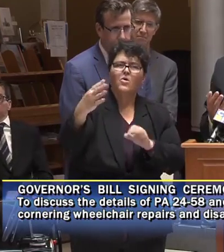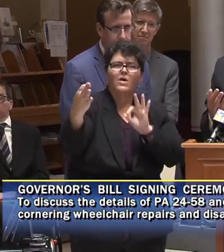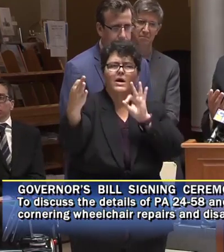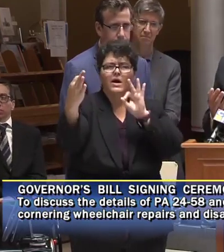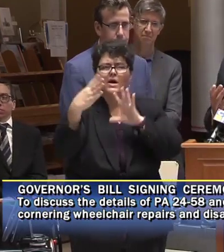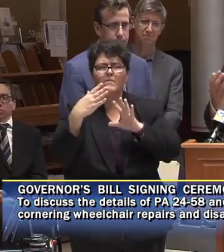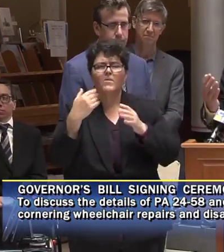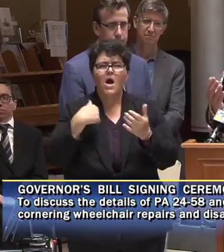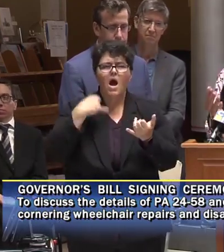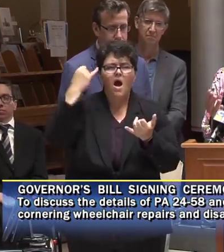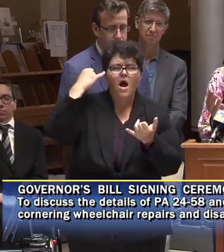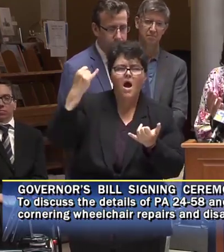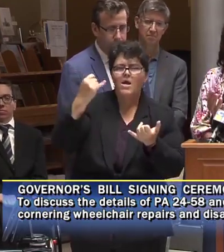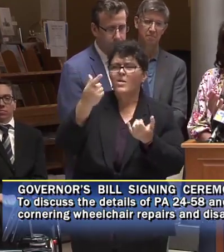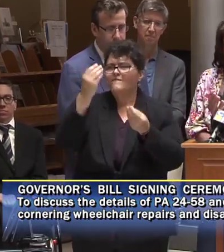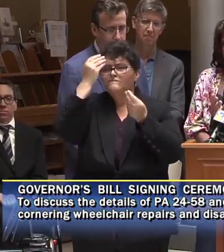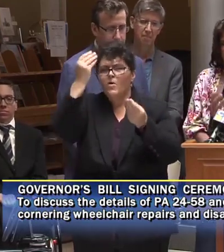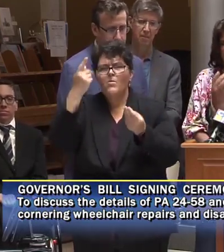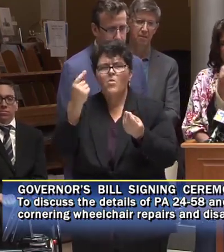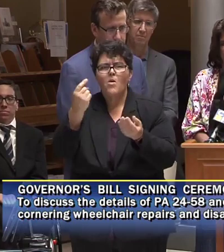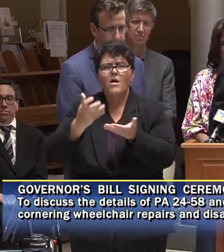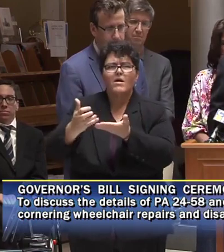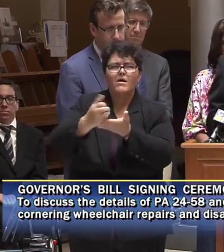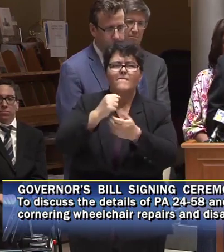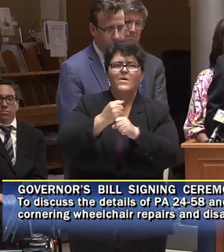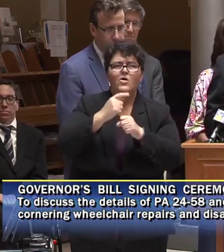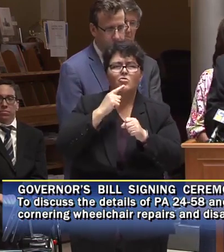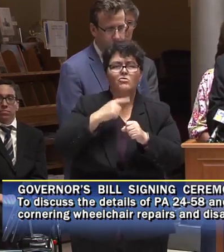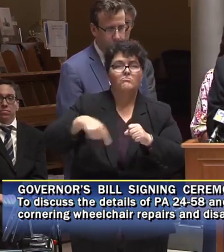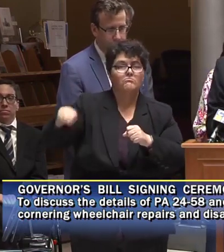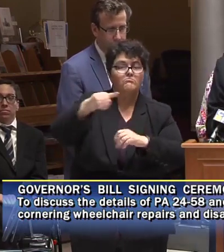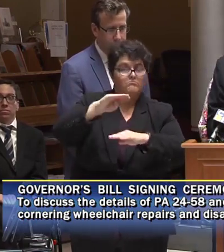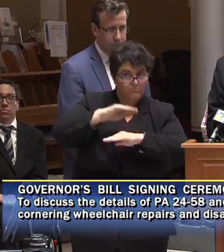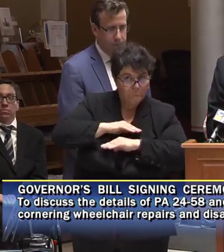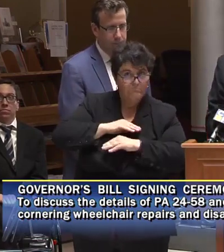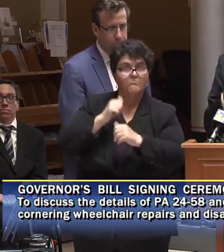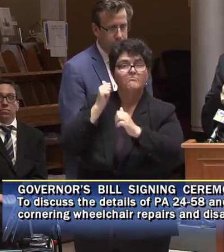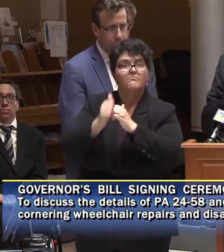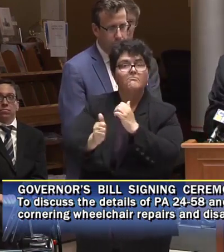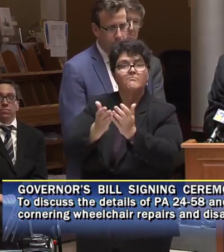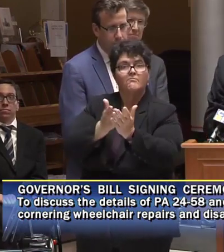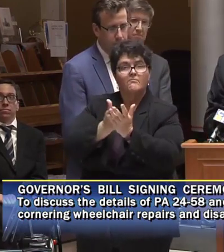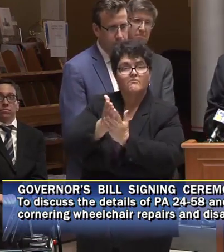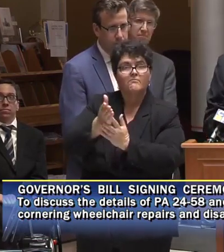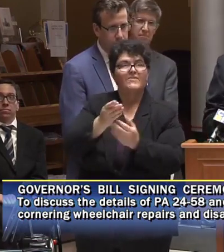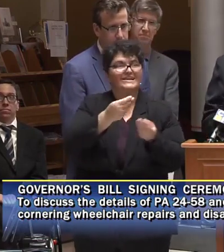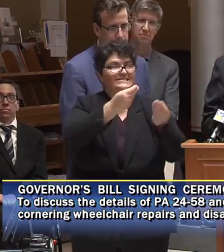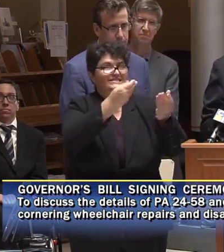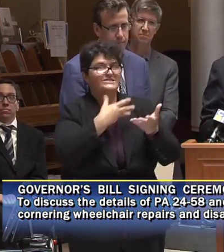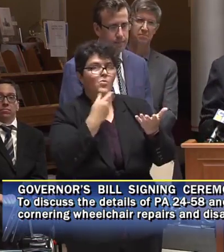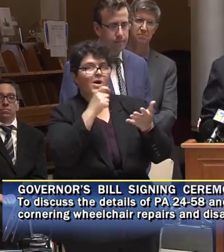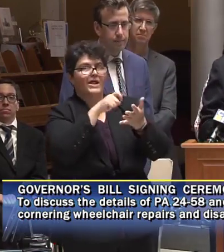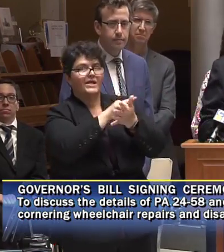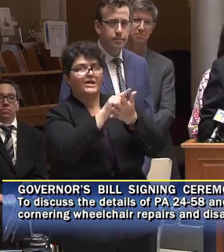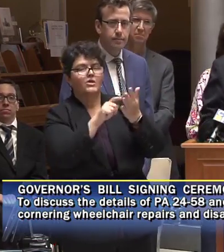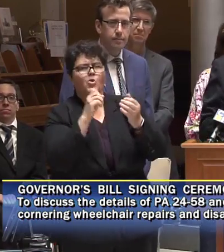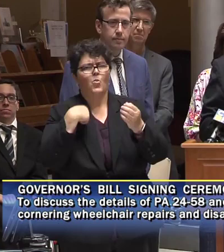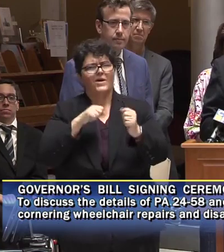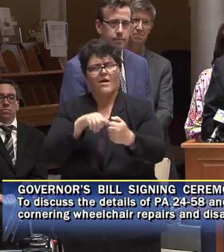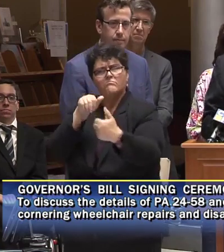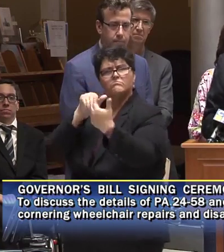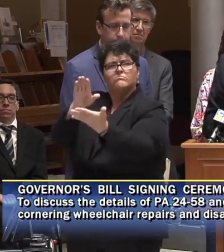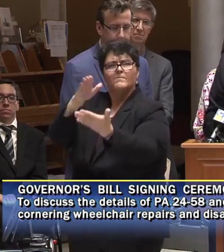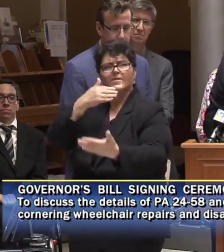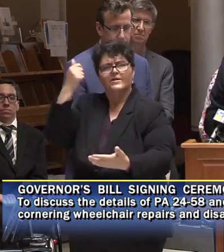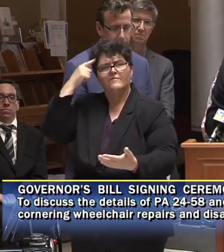make sure that this is happening. If we don't know, we can't act. This legislation makes that happen so that